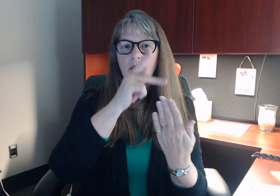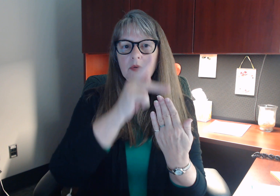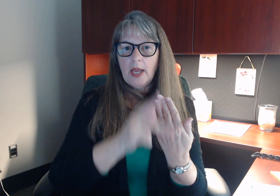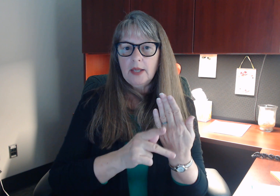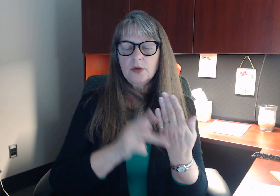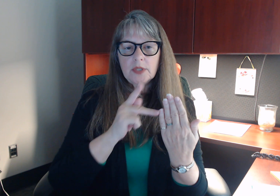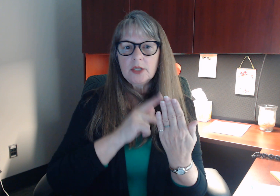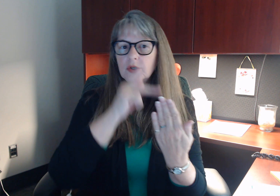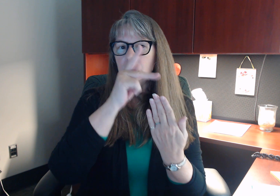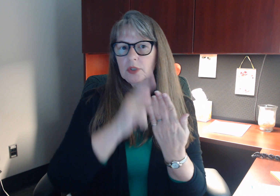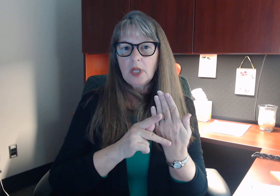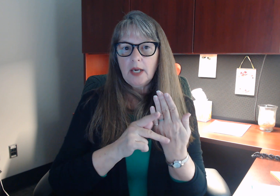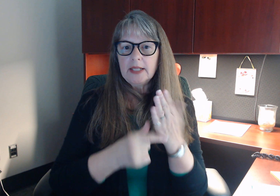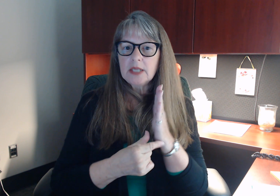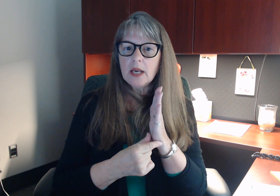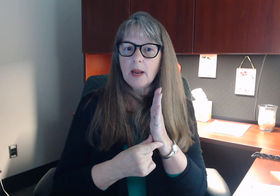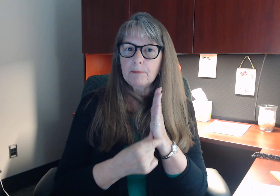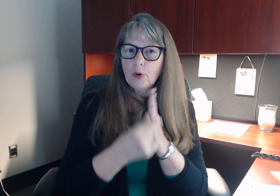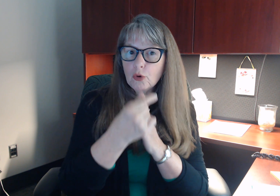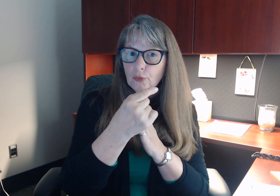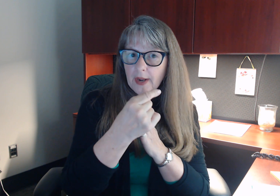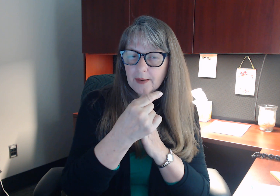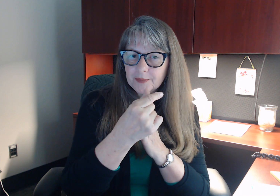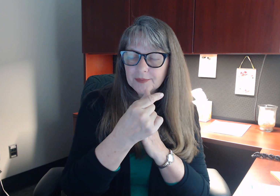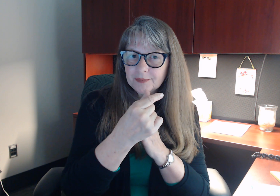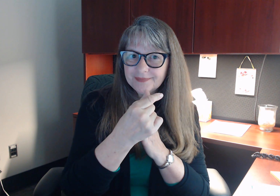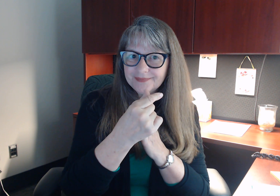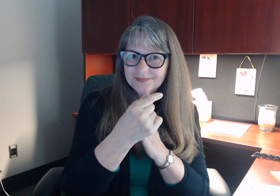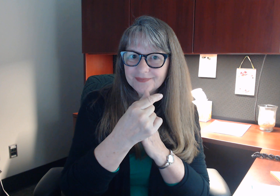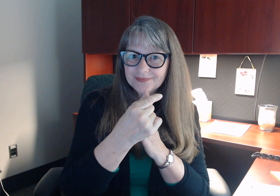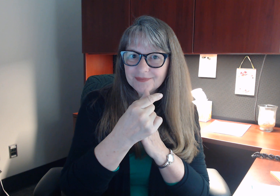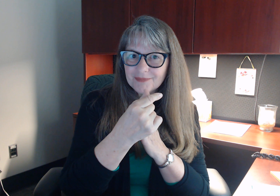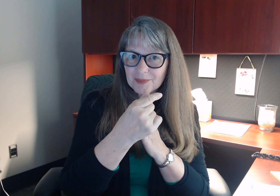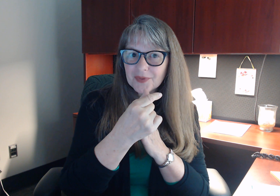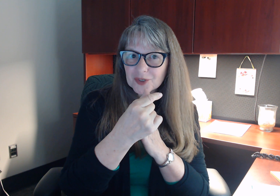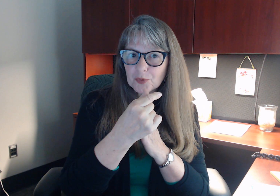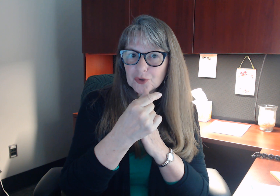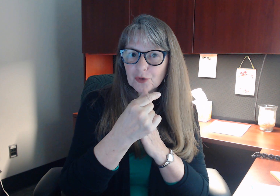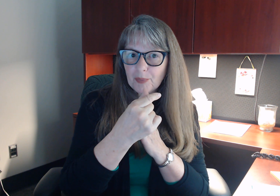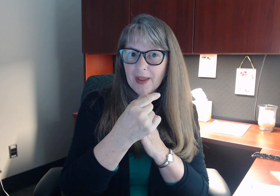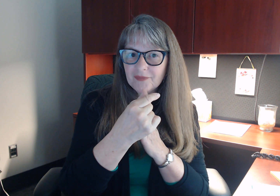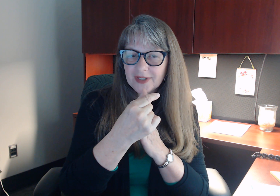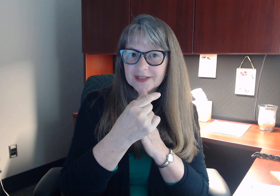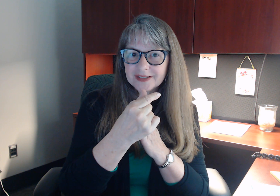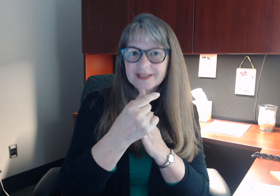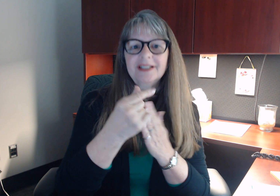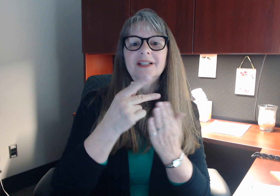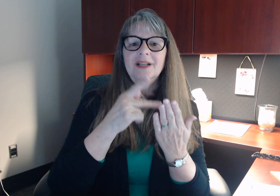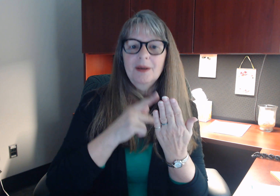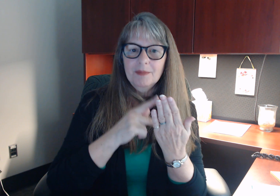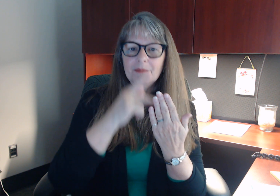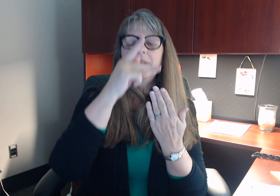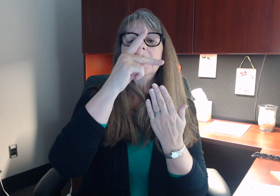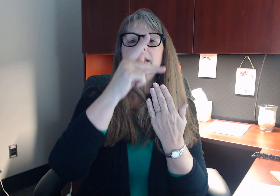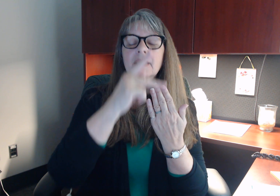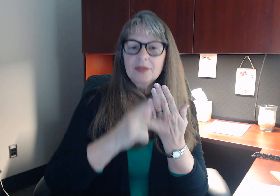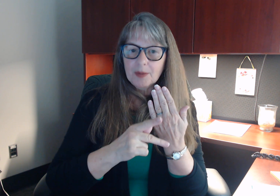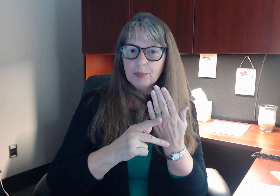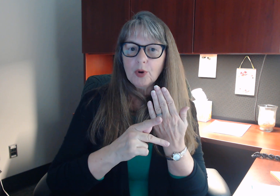I use that. It's used a lot. It's not a program. Remember, that's brochure, pamphlet. But the